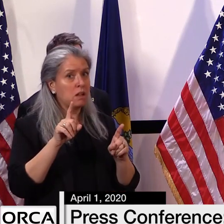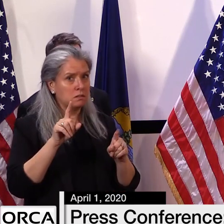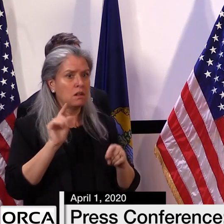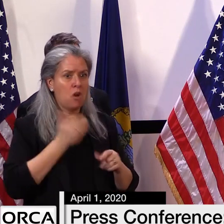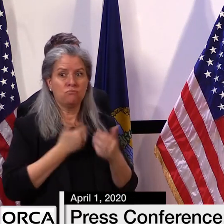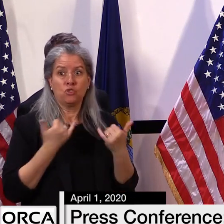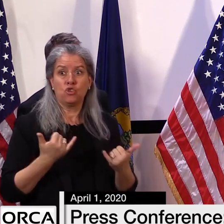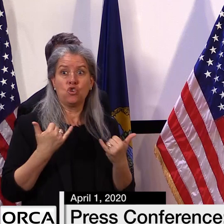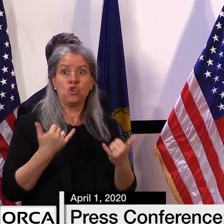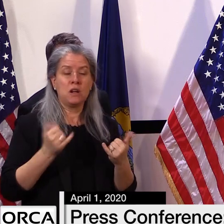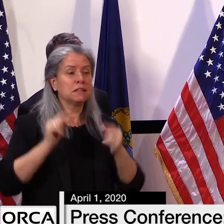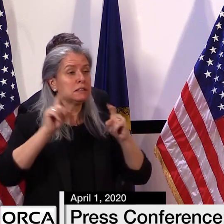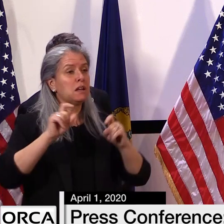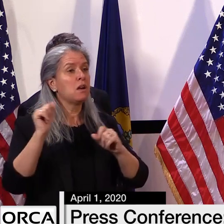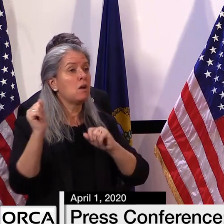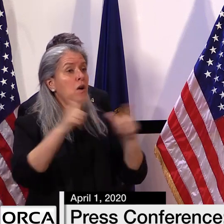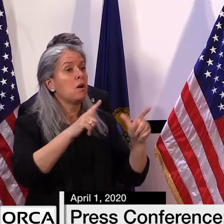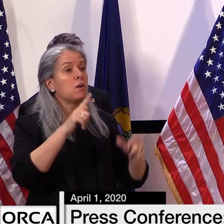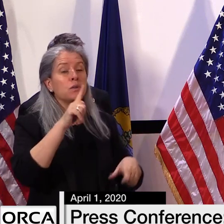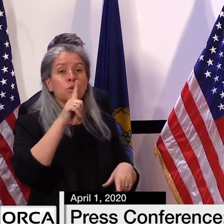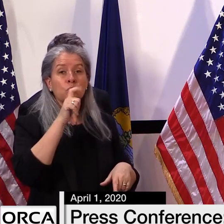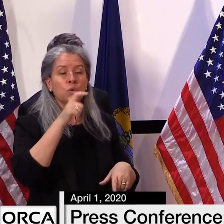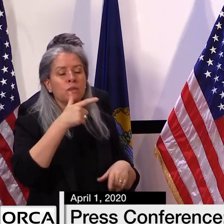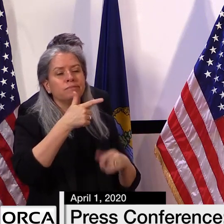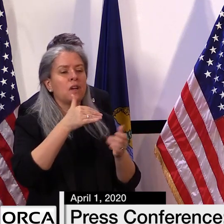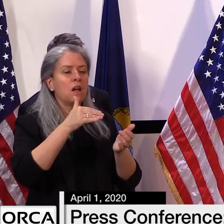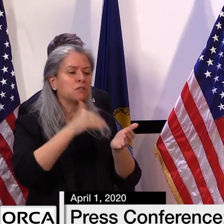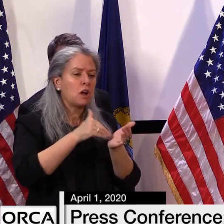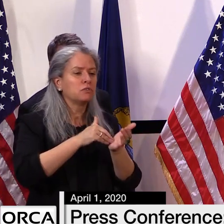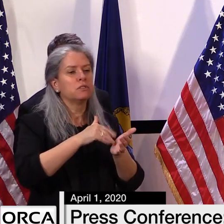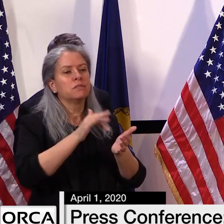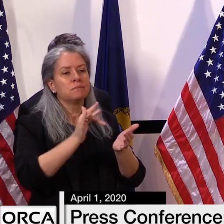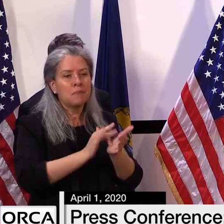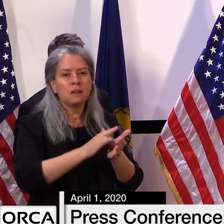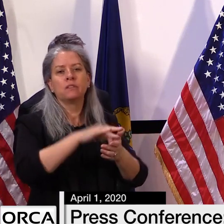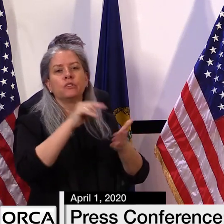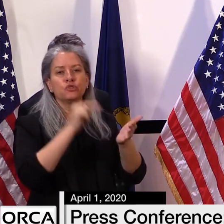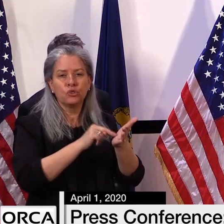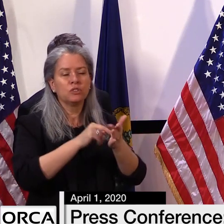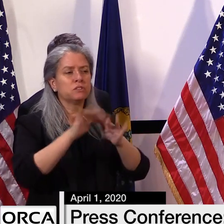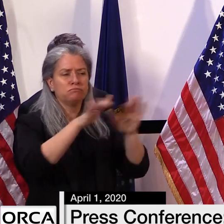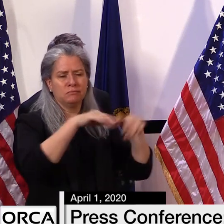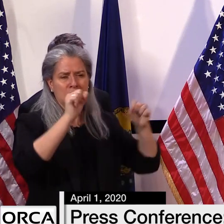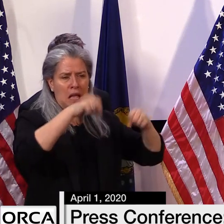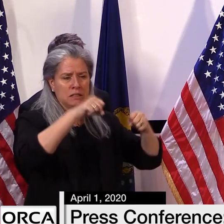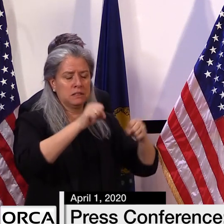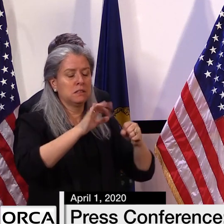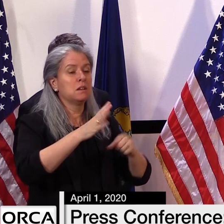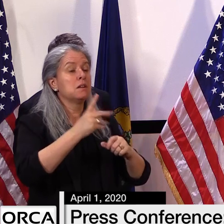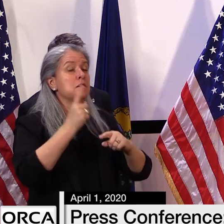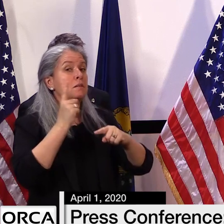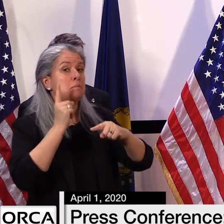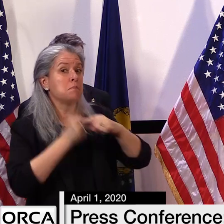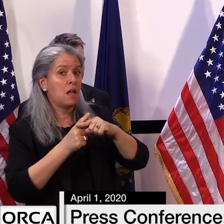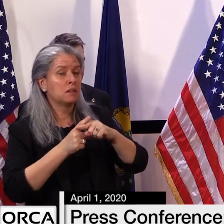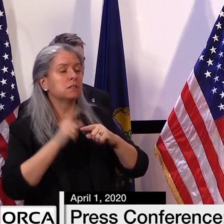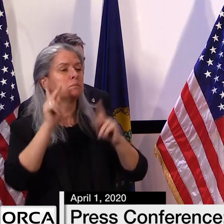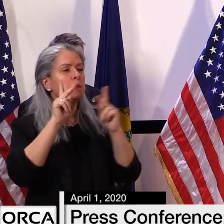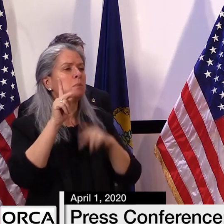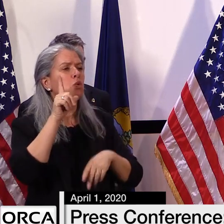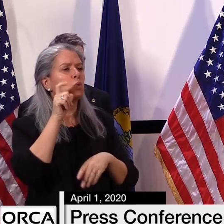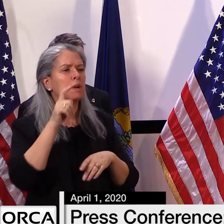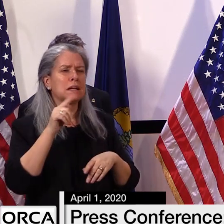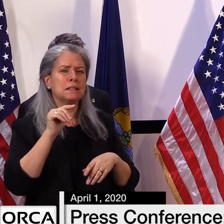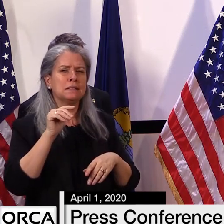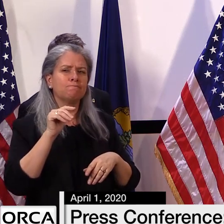which is test all the high priority groups we've always wanted to stress, but also what are considered low